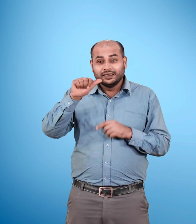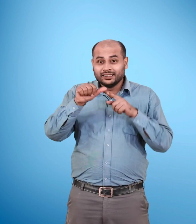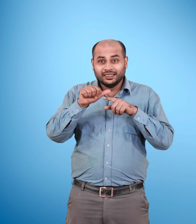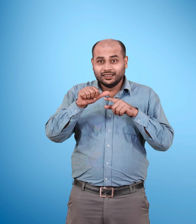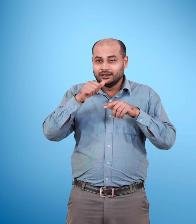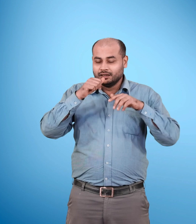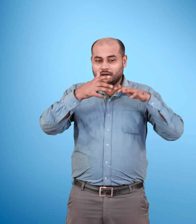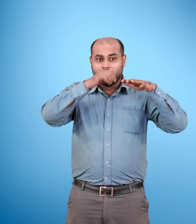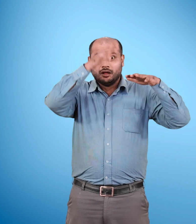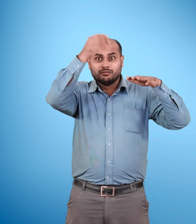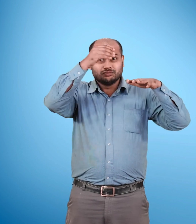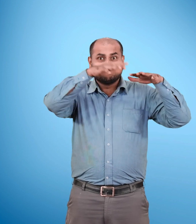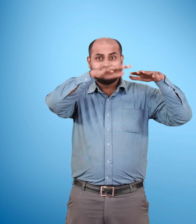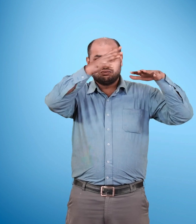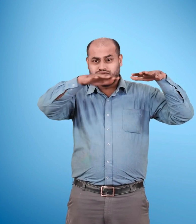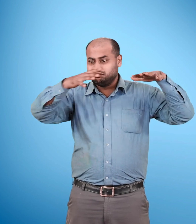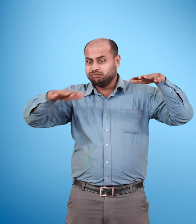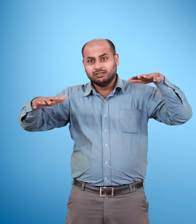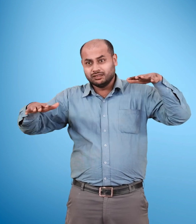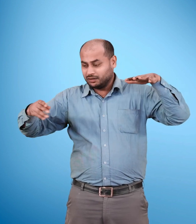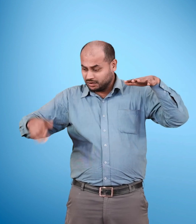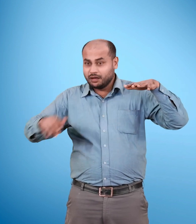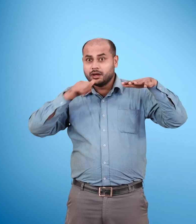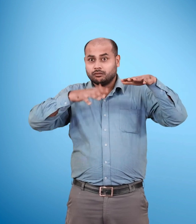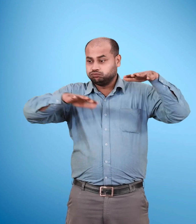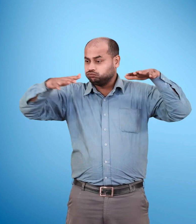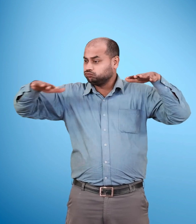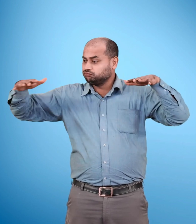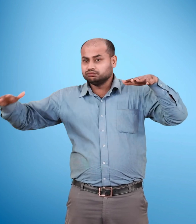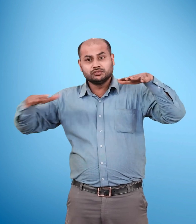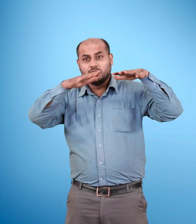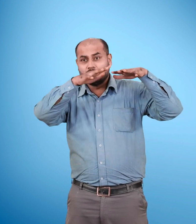Almost all land surfaces are above the level of oceans.